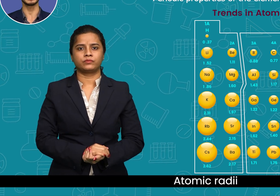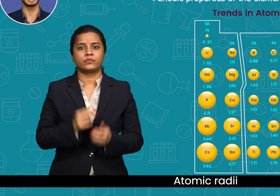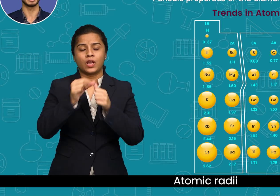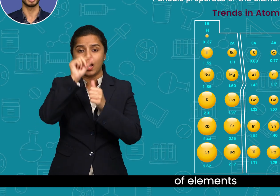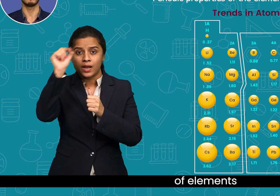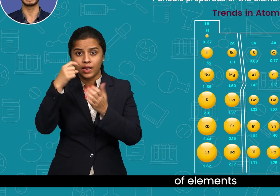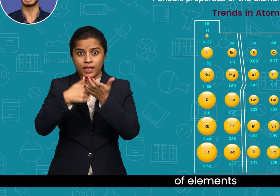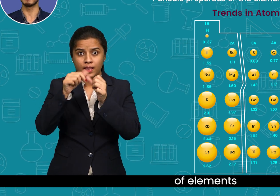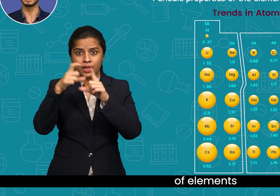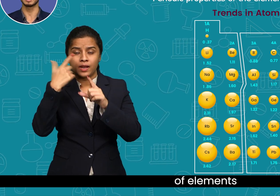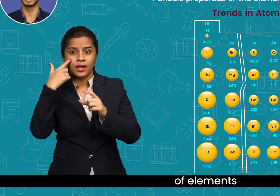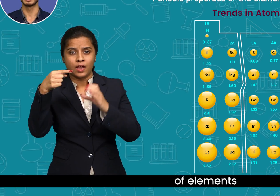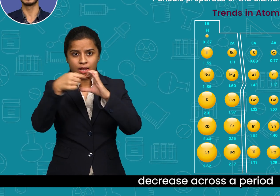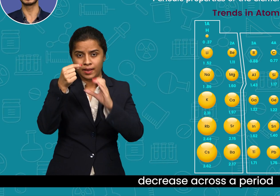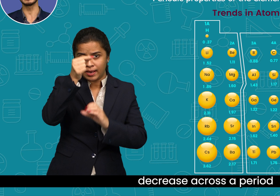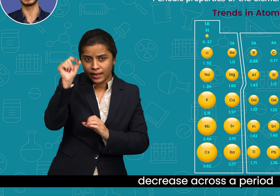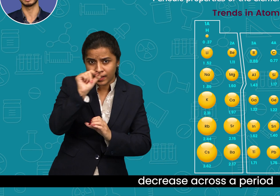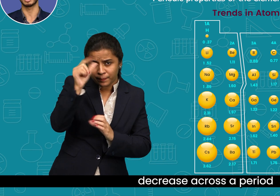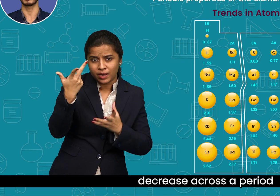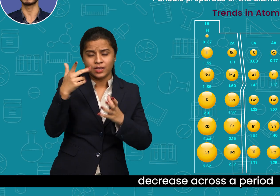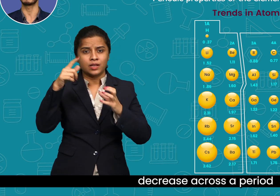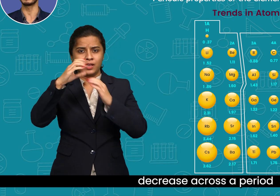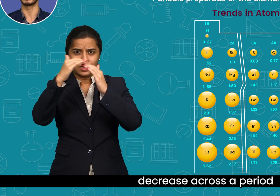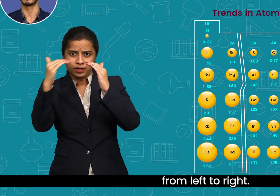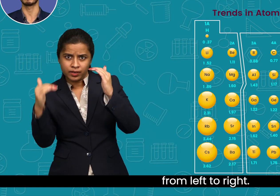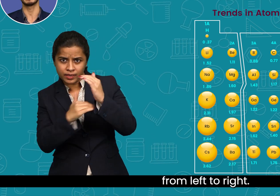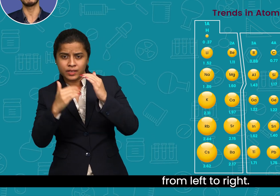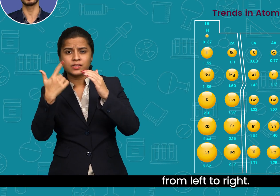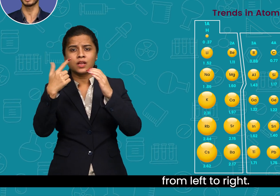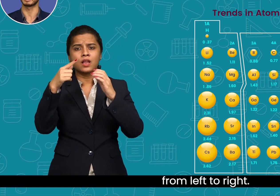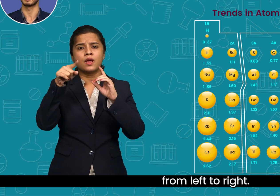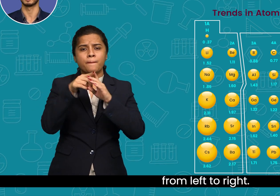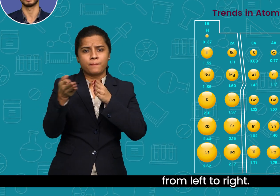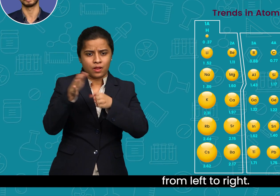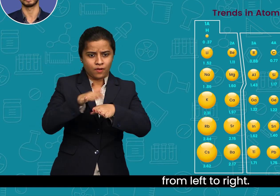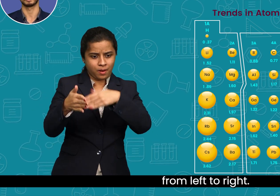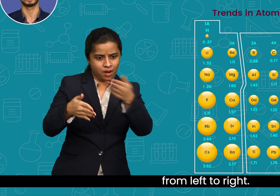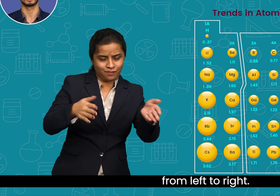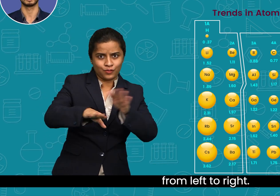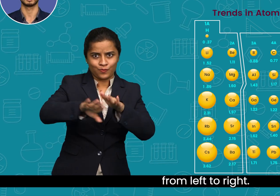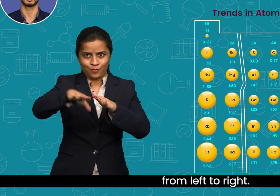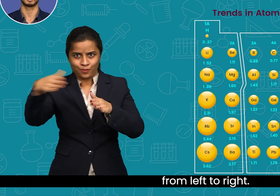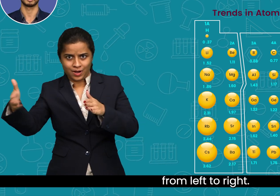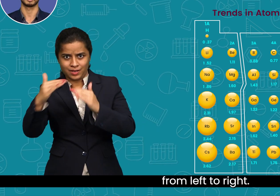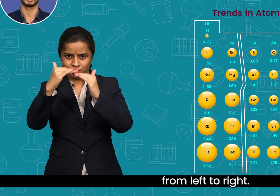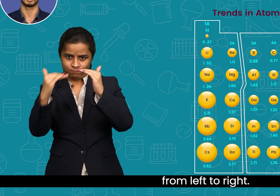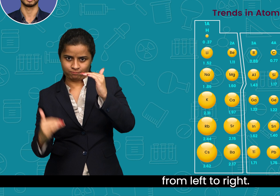Atomic radii of an element decreases across a period from left to right.